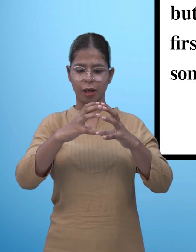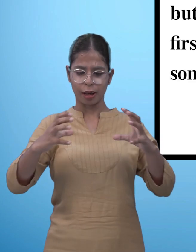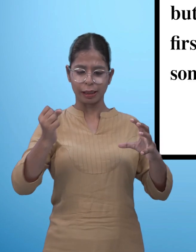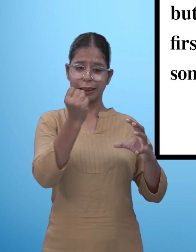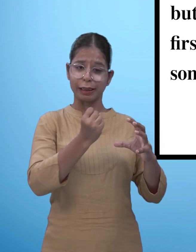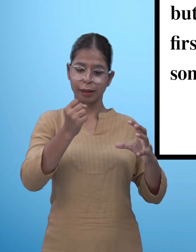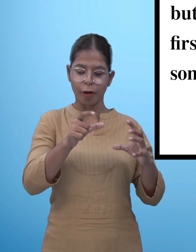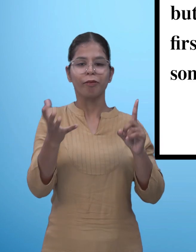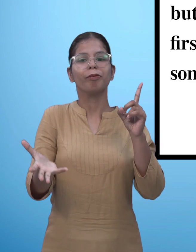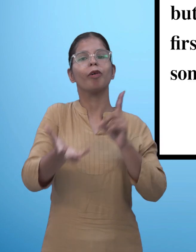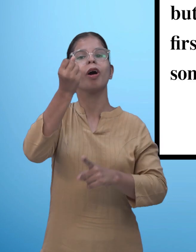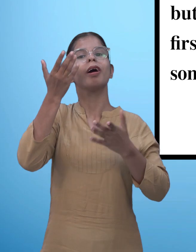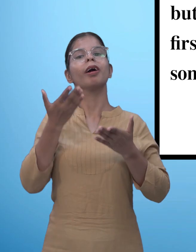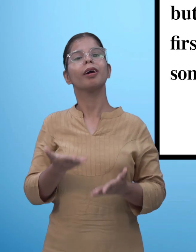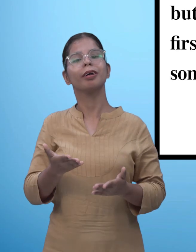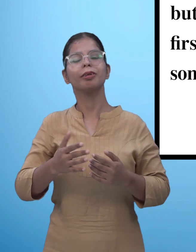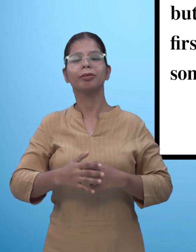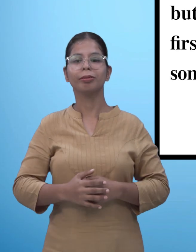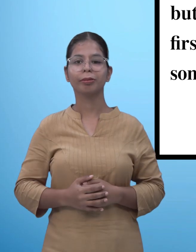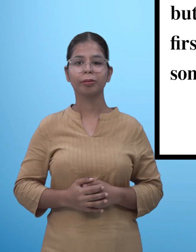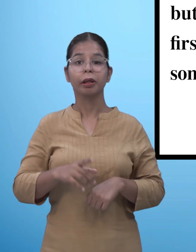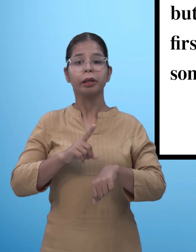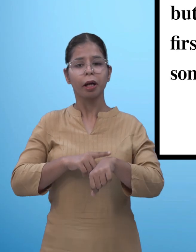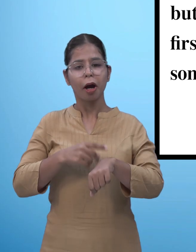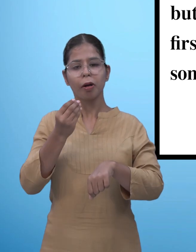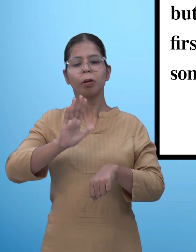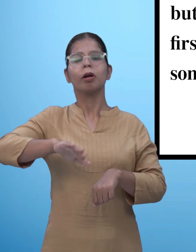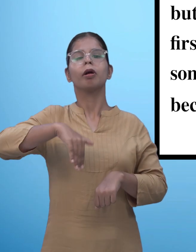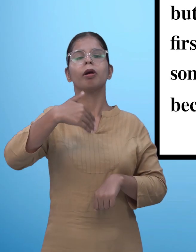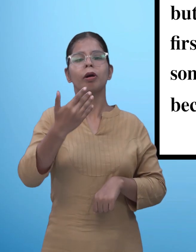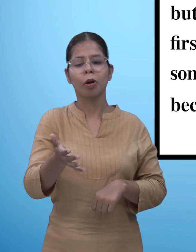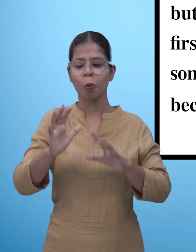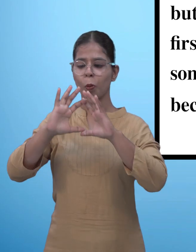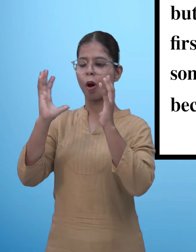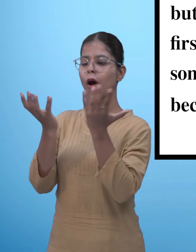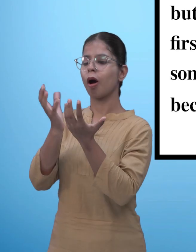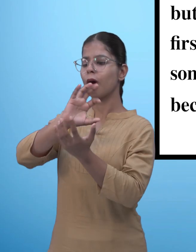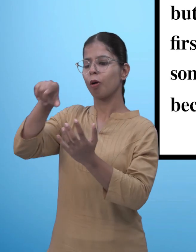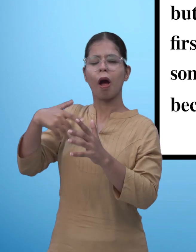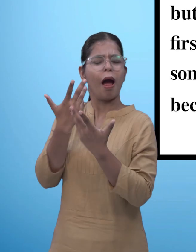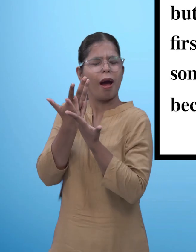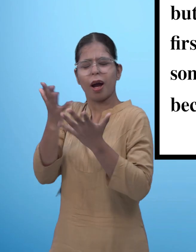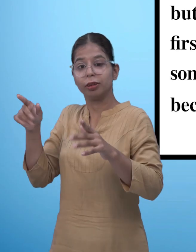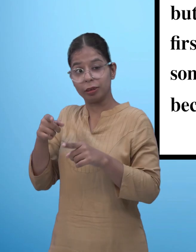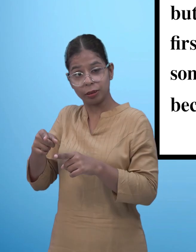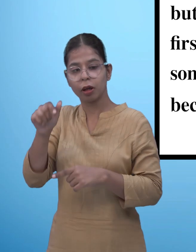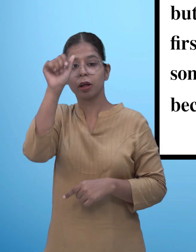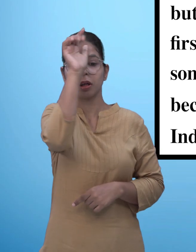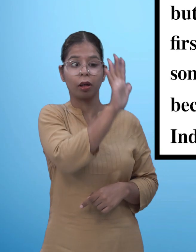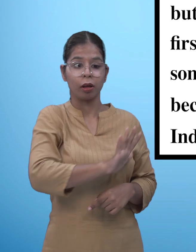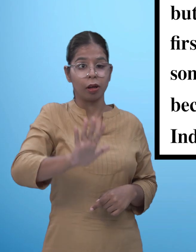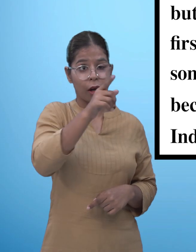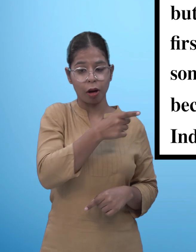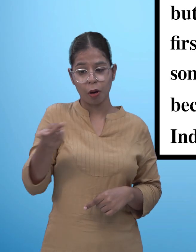inscription some 1,800 years ago. Later on, this became the term used by most invaders